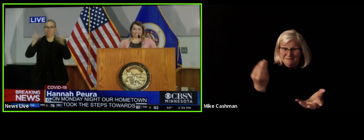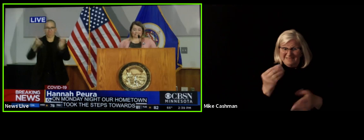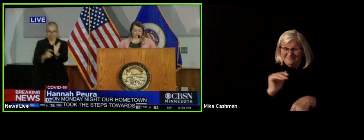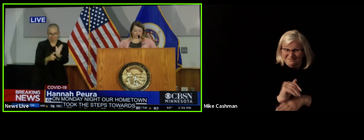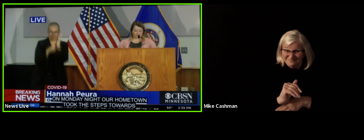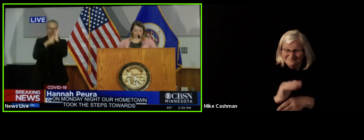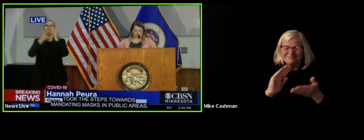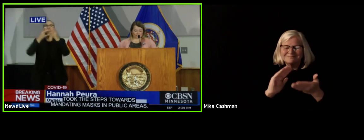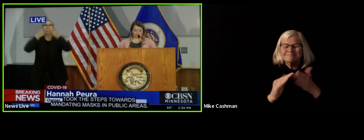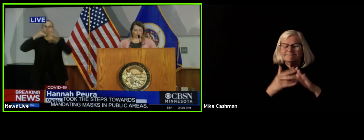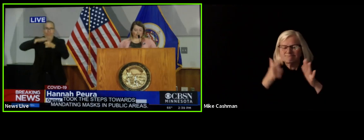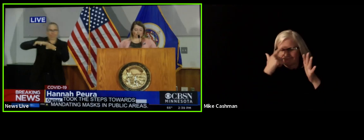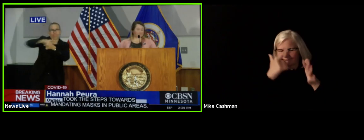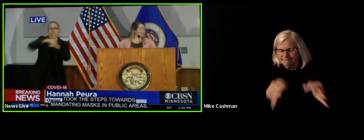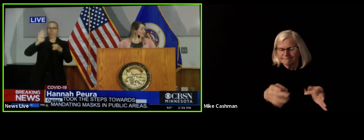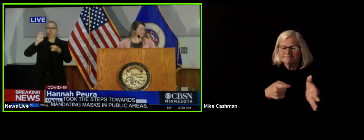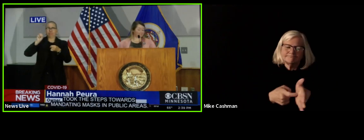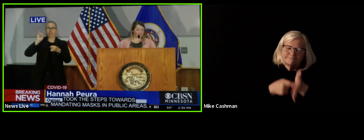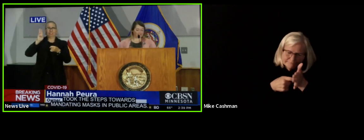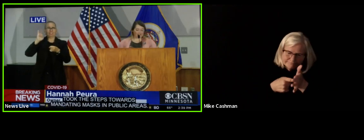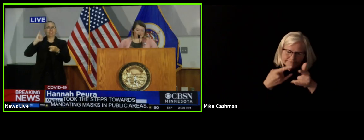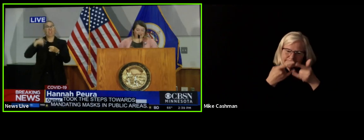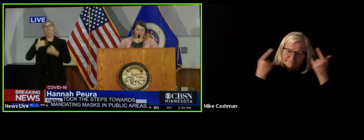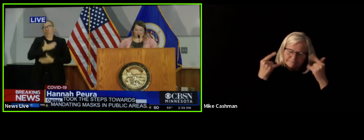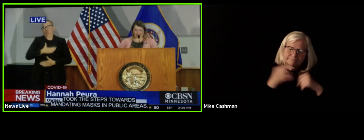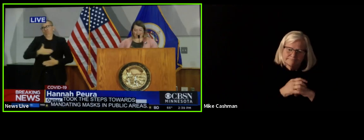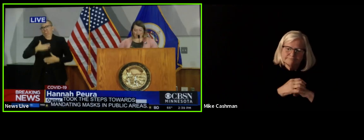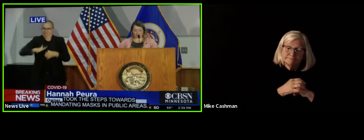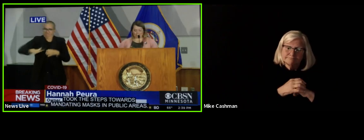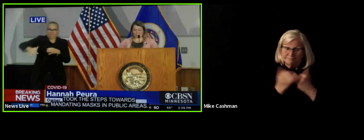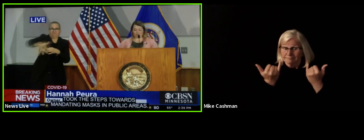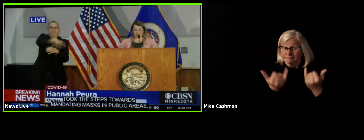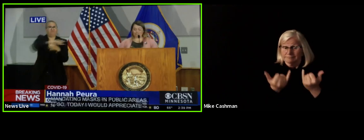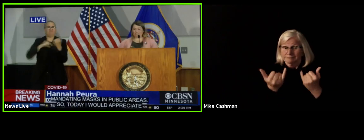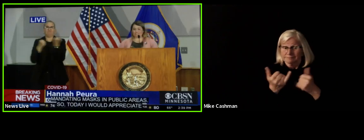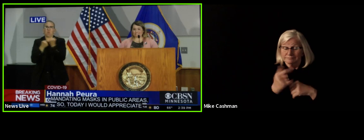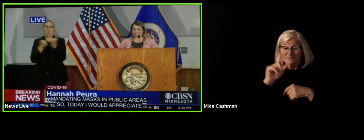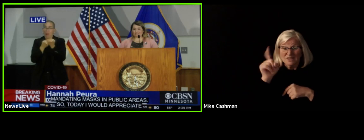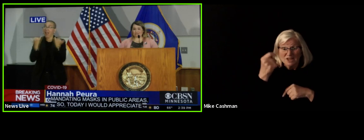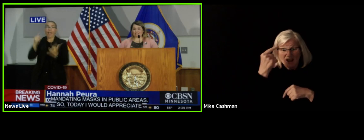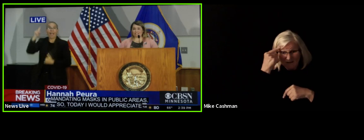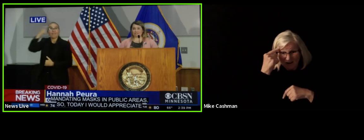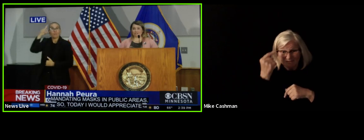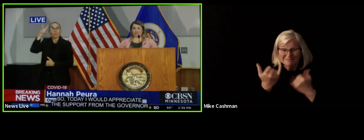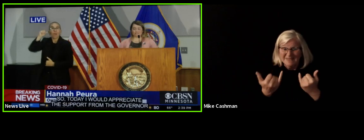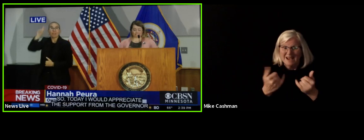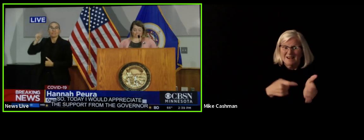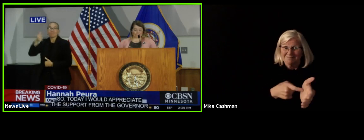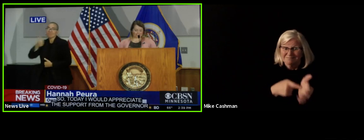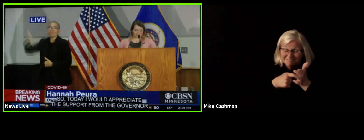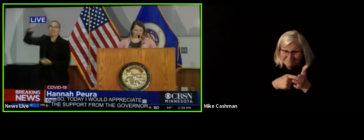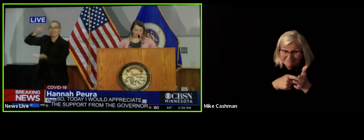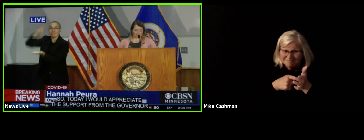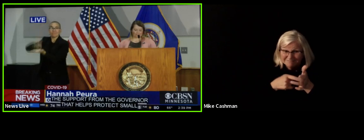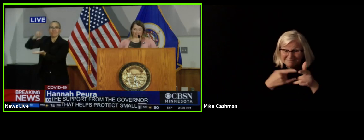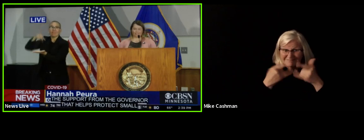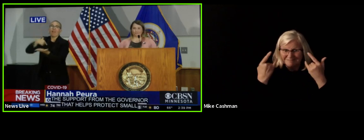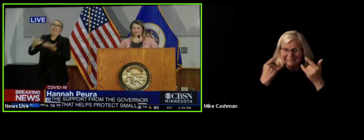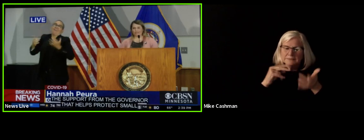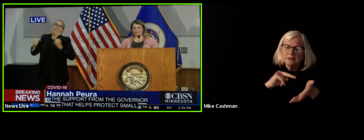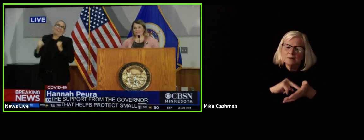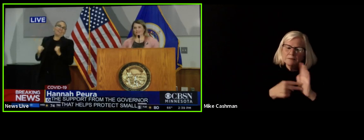today, I appreciate the support from the governor that helps protect small businesses like mine throughout the state.